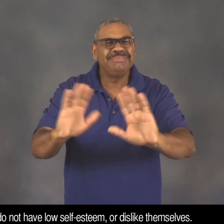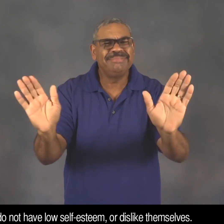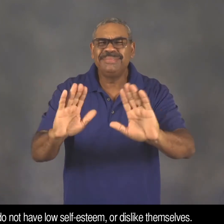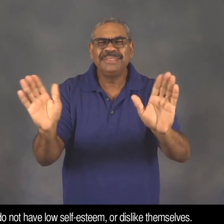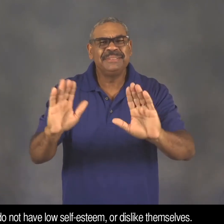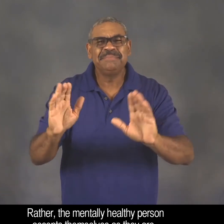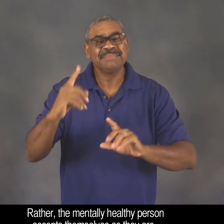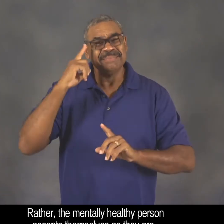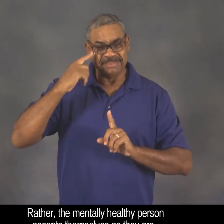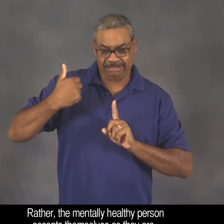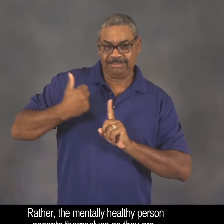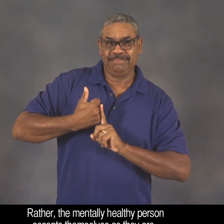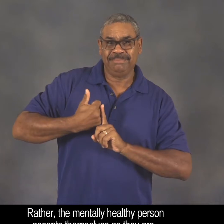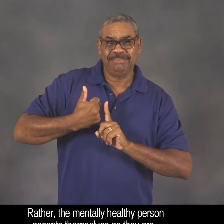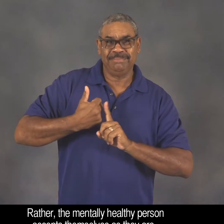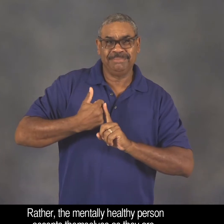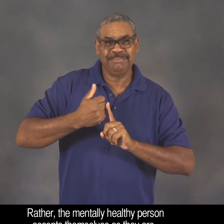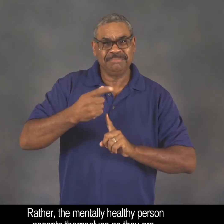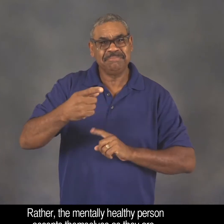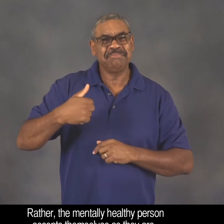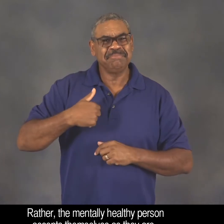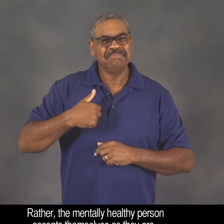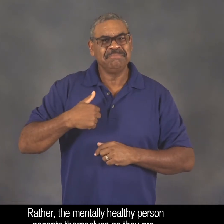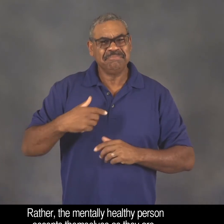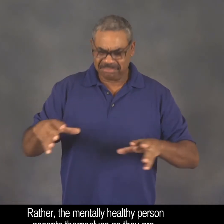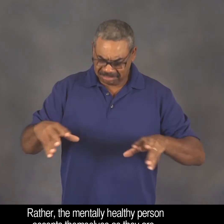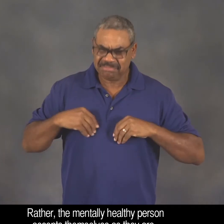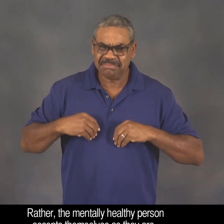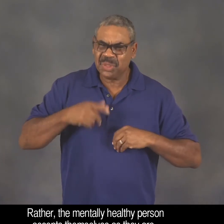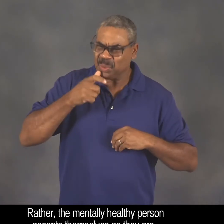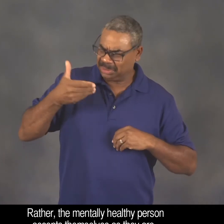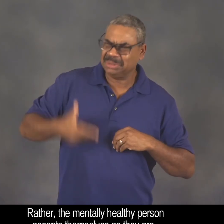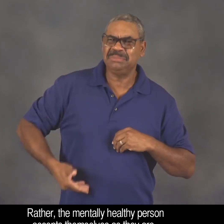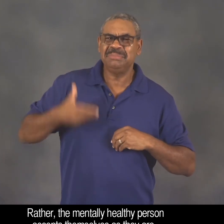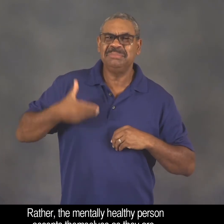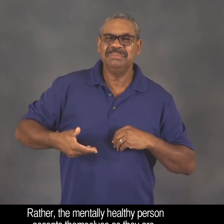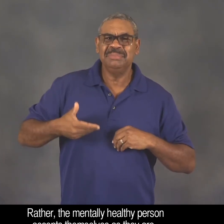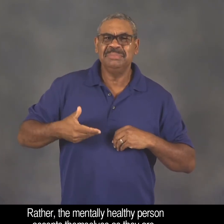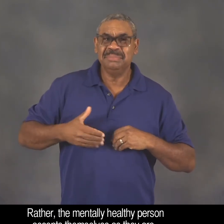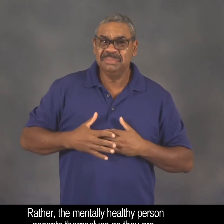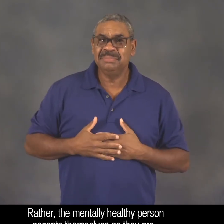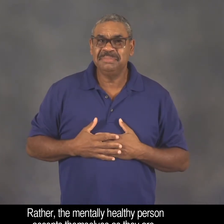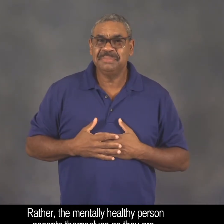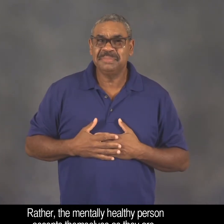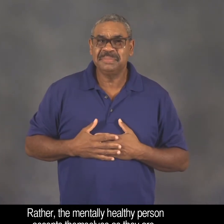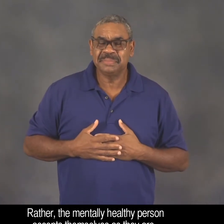themselves. Rather, the mentally healthy person accepts themselves as they